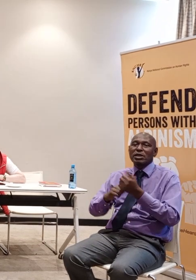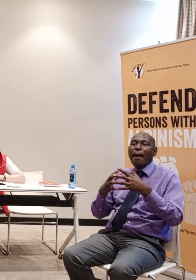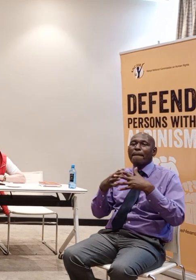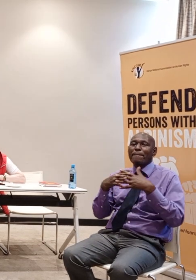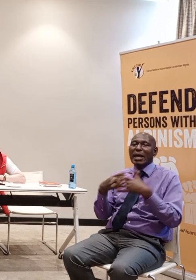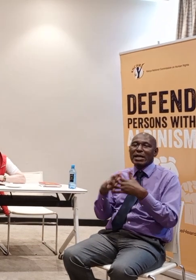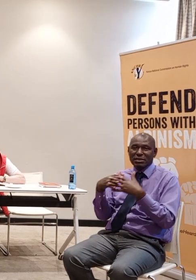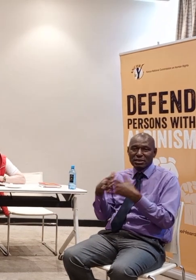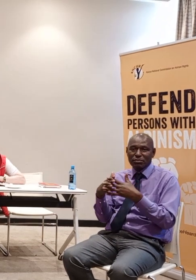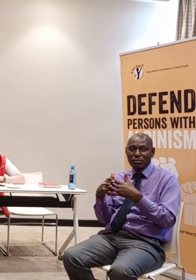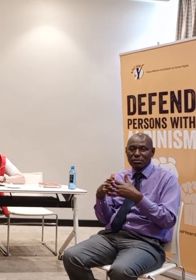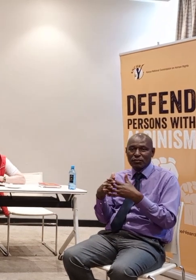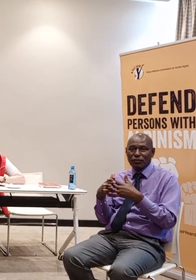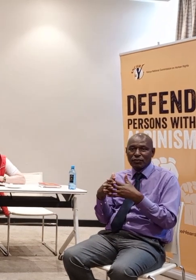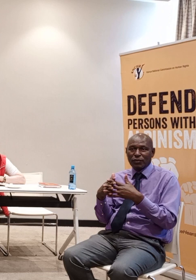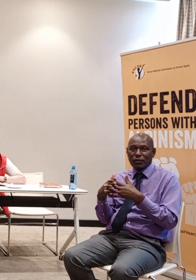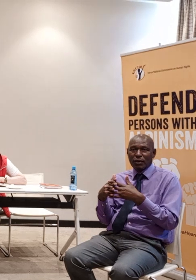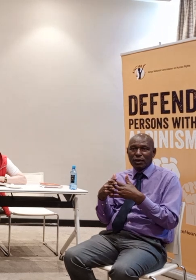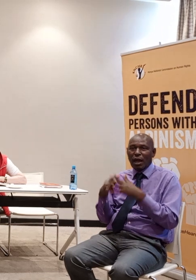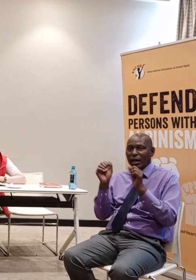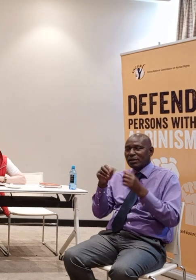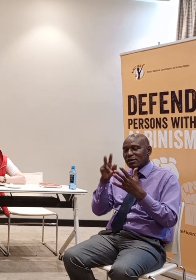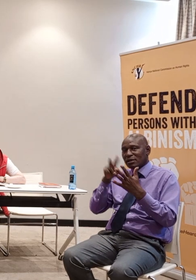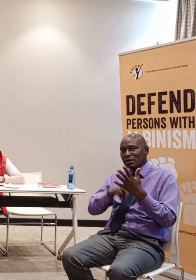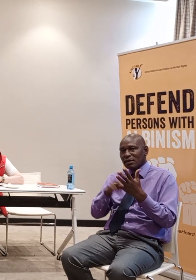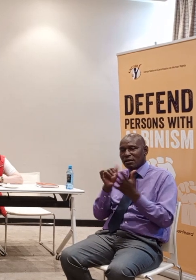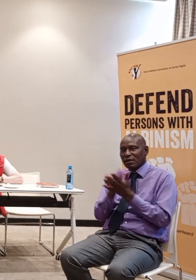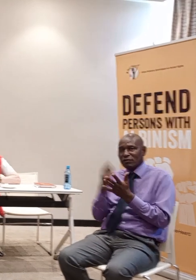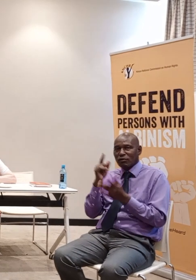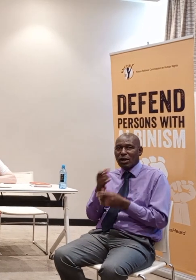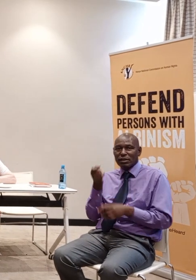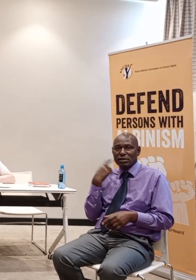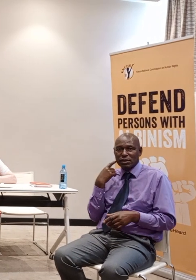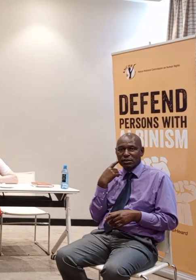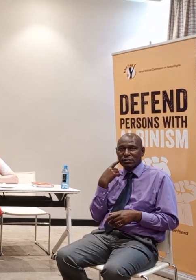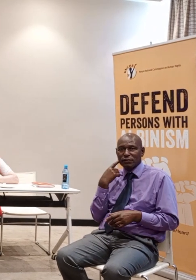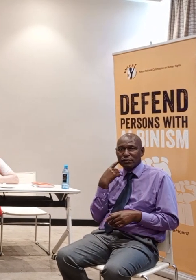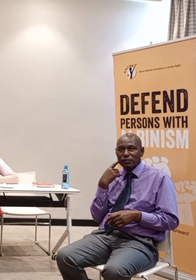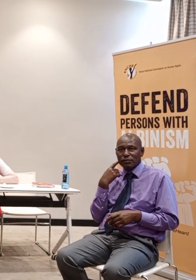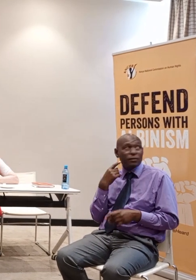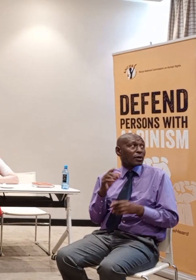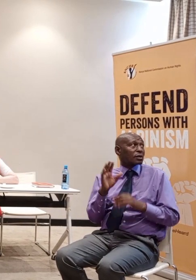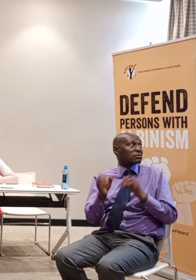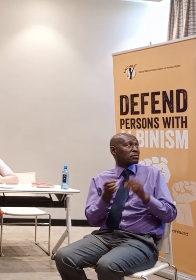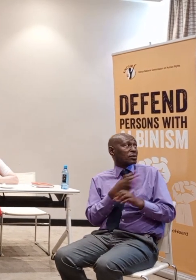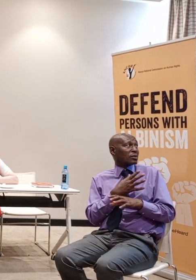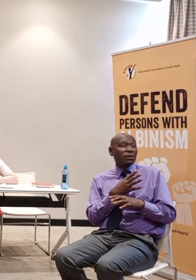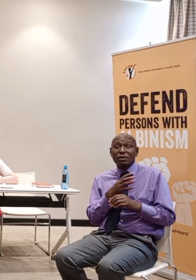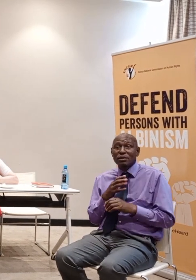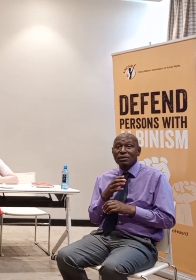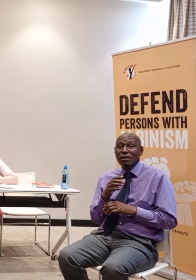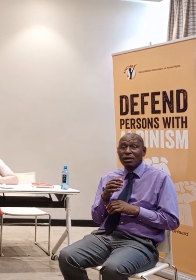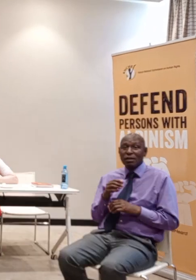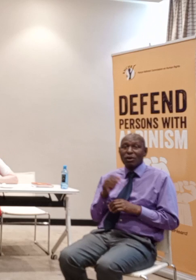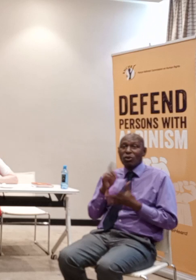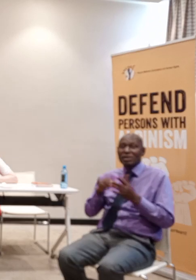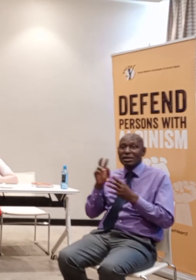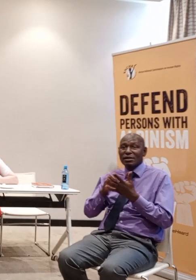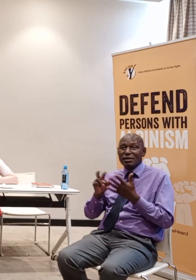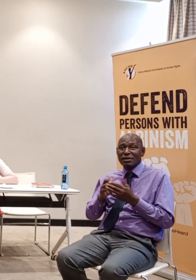mechanisms. While I can just read that for purpose of understanding, there is an urgent need to have in place laws and policies on